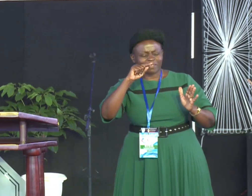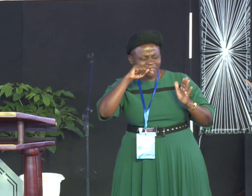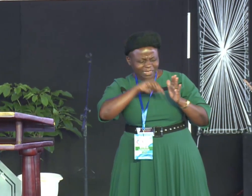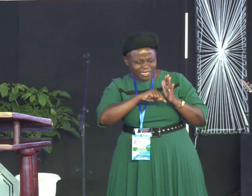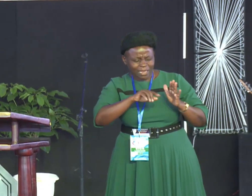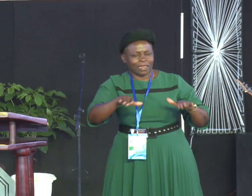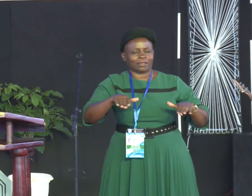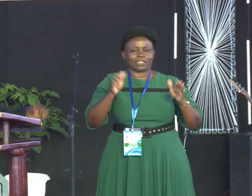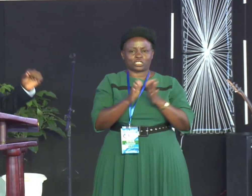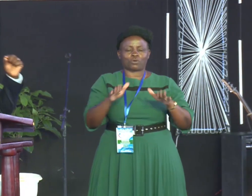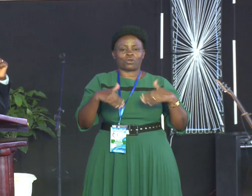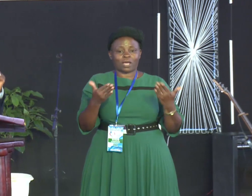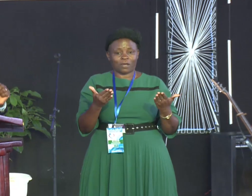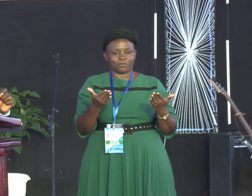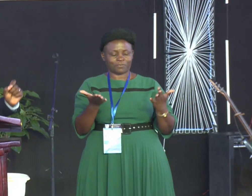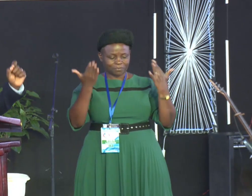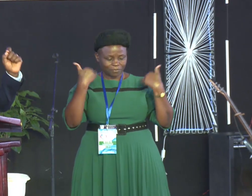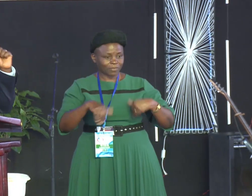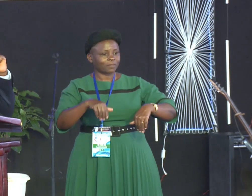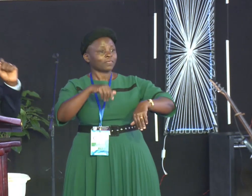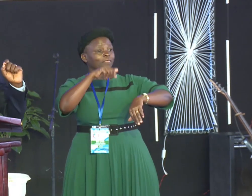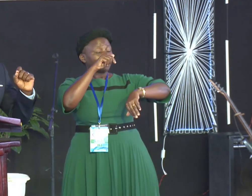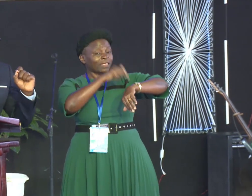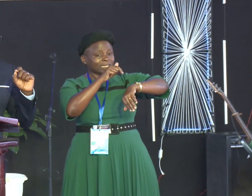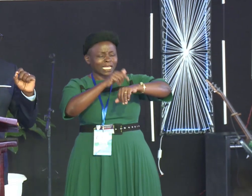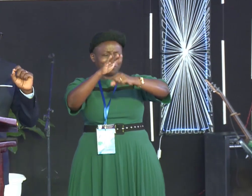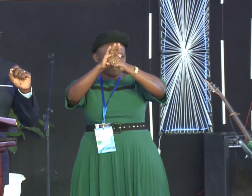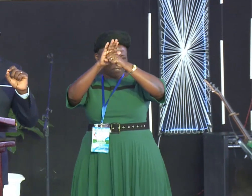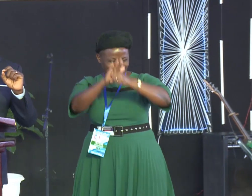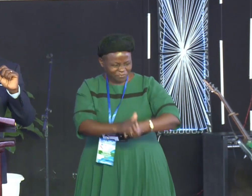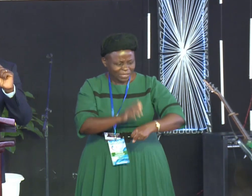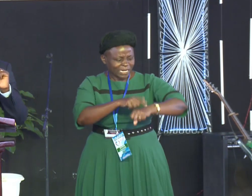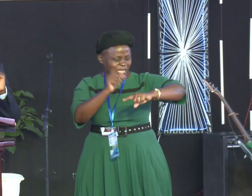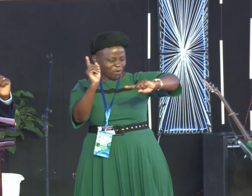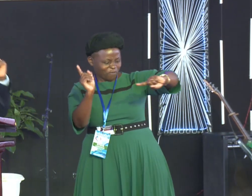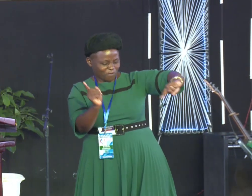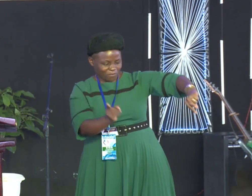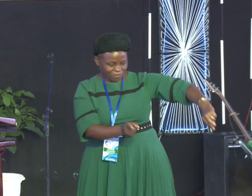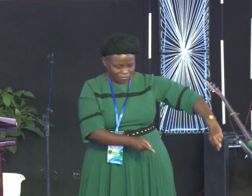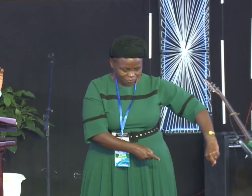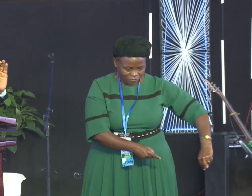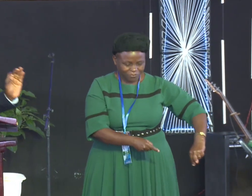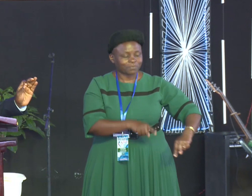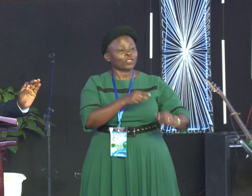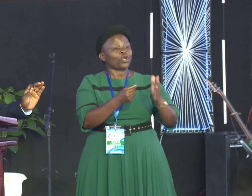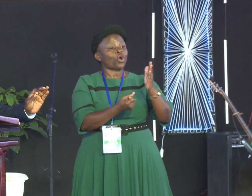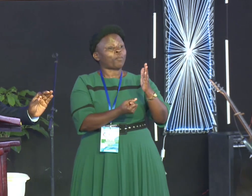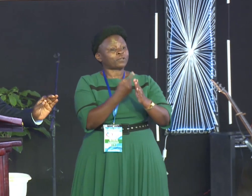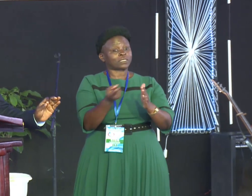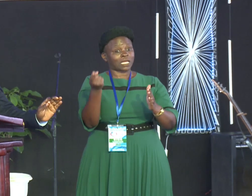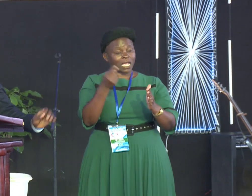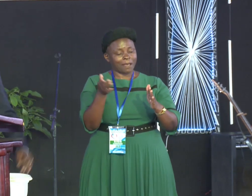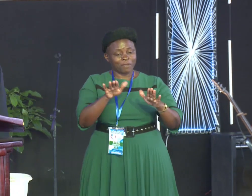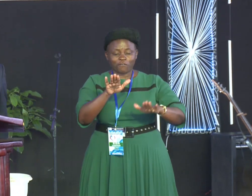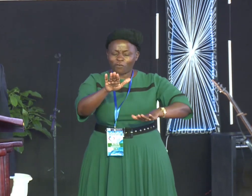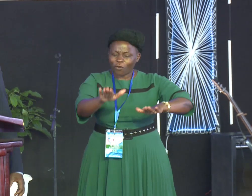what Goliath was inside. Akasera ko kunyigirizibwa no kulekebwawo. The time of affliction and rejection. A chance ya kubera kubigere bya mukama. Is